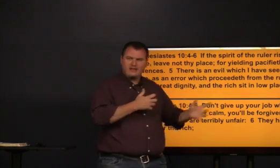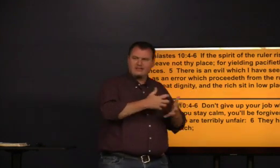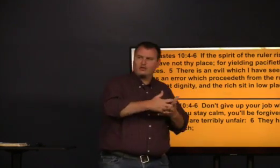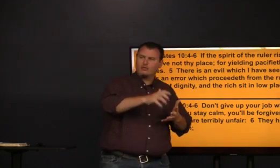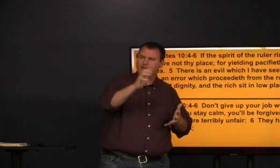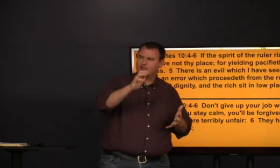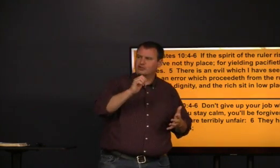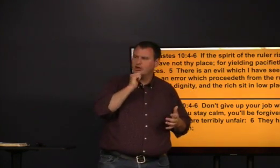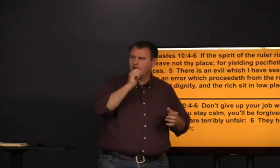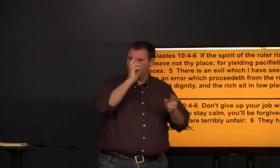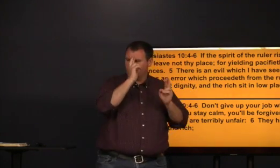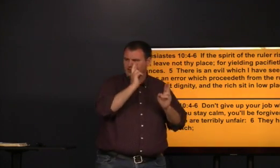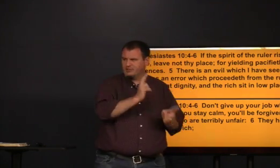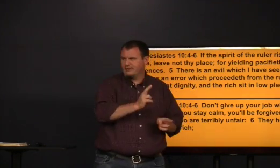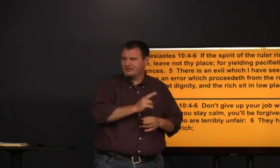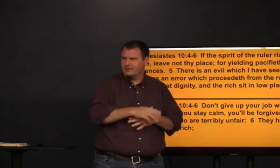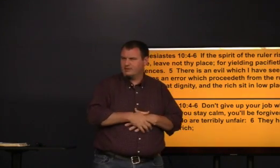that the rich are not respected.